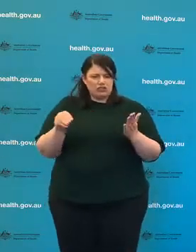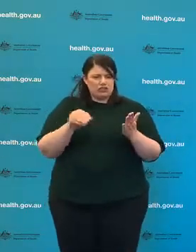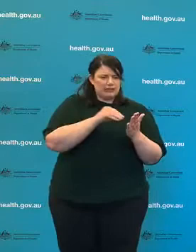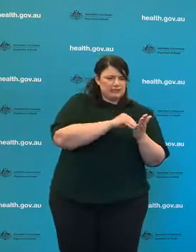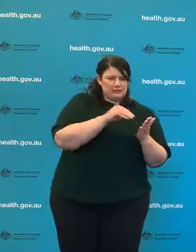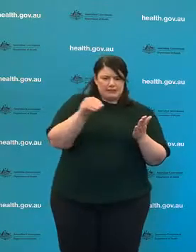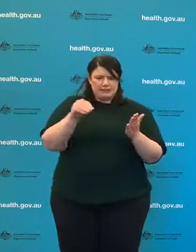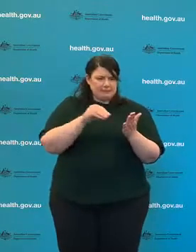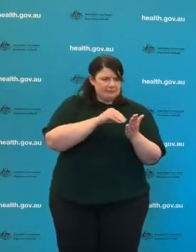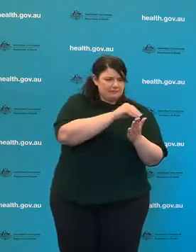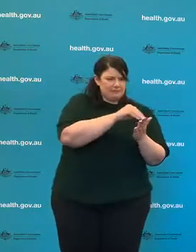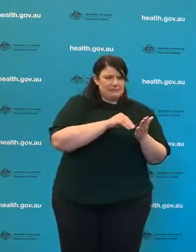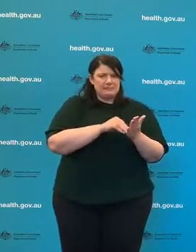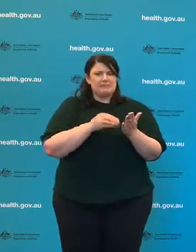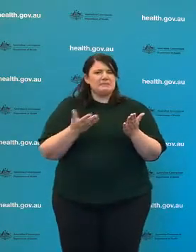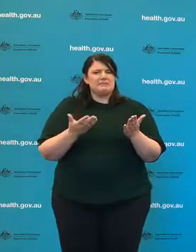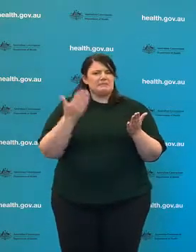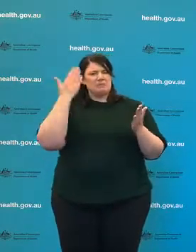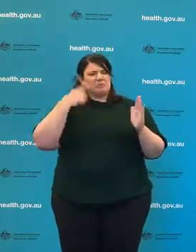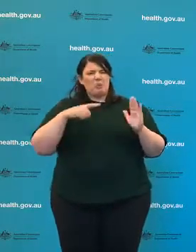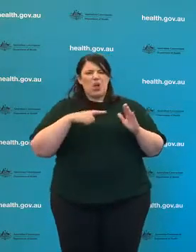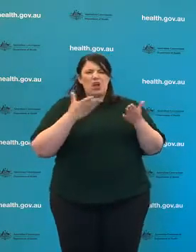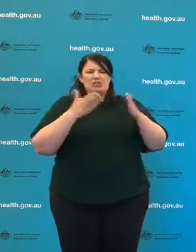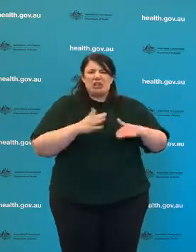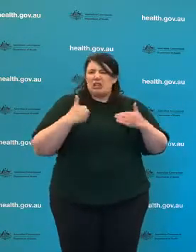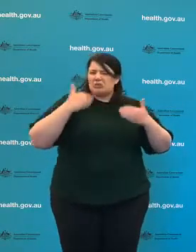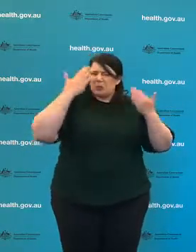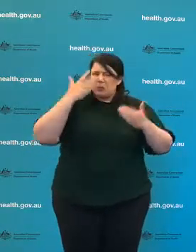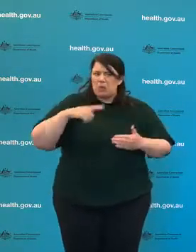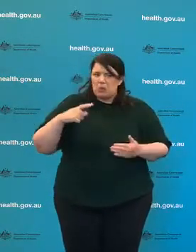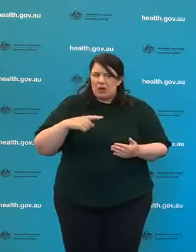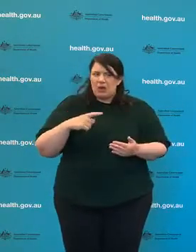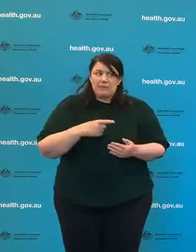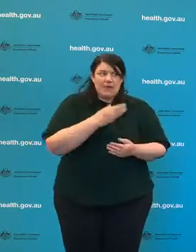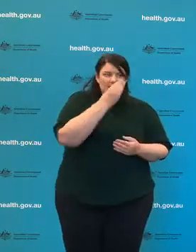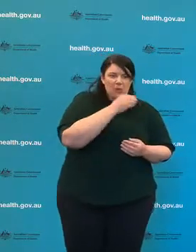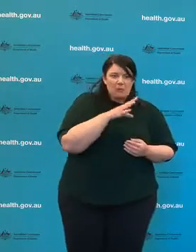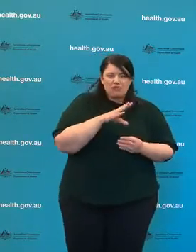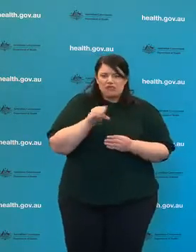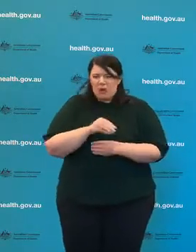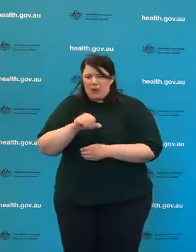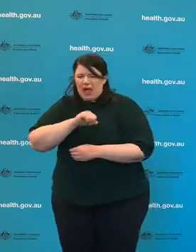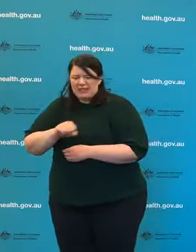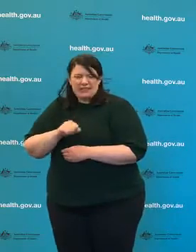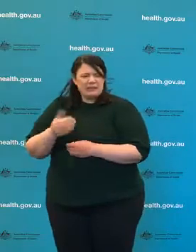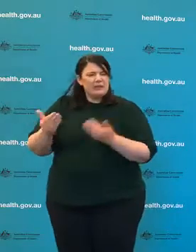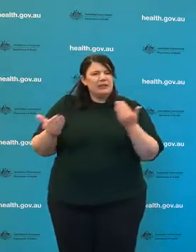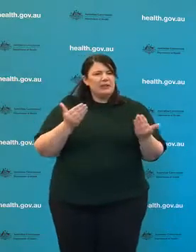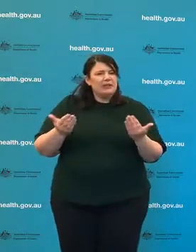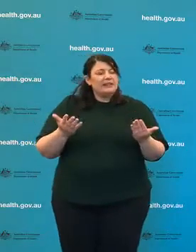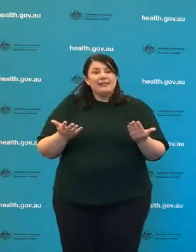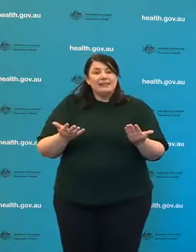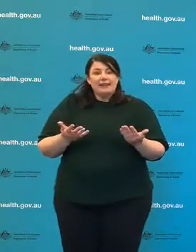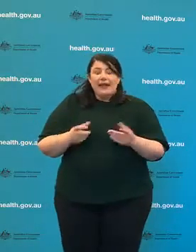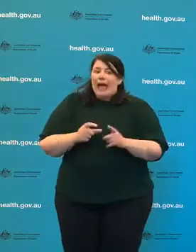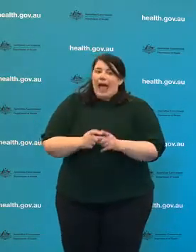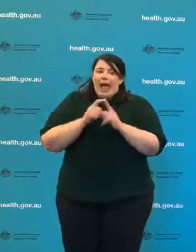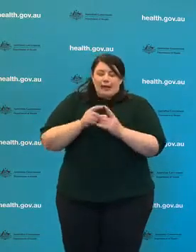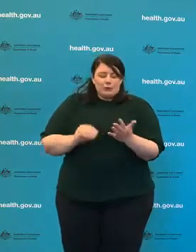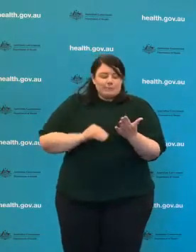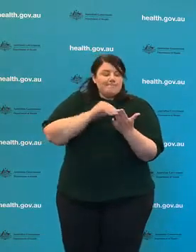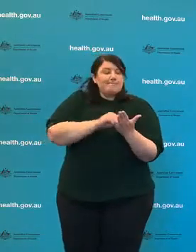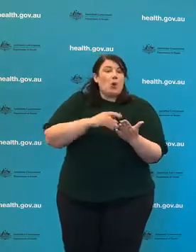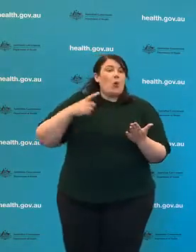you know that the influenza probably had something to do with the heart attack. So it's not always easy to classify those